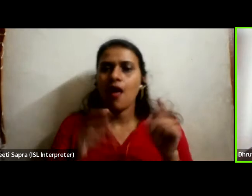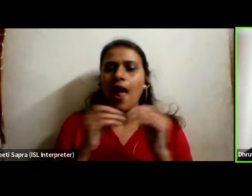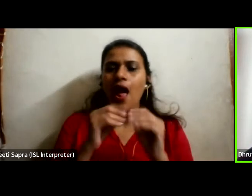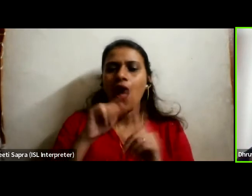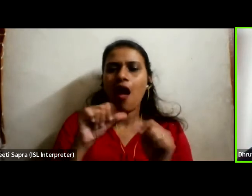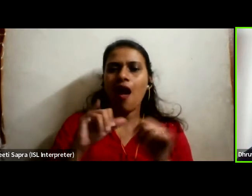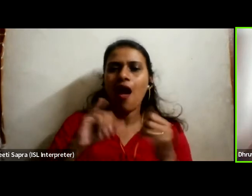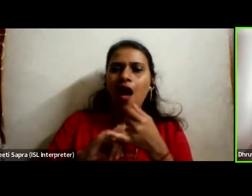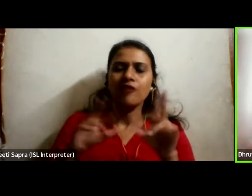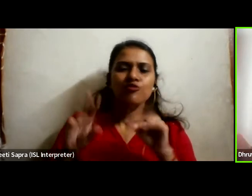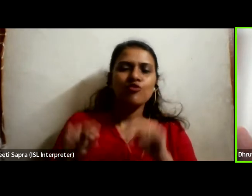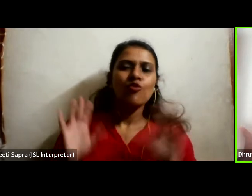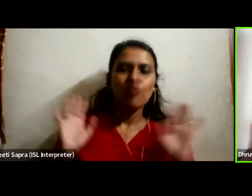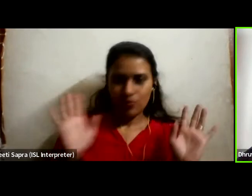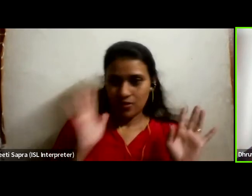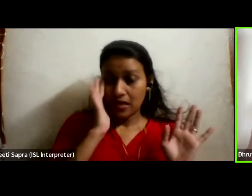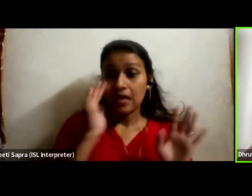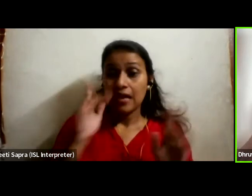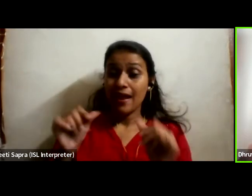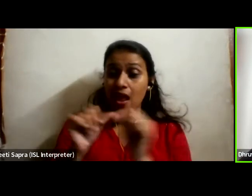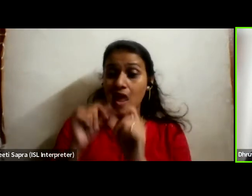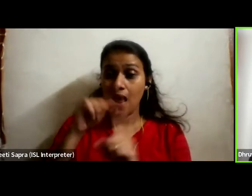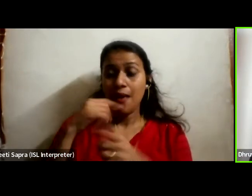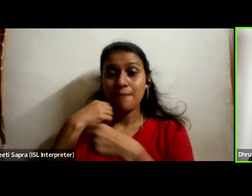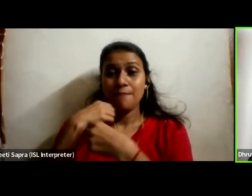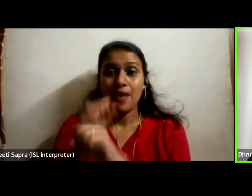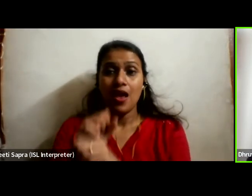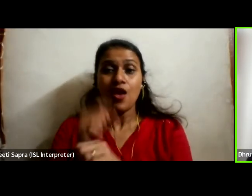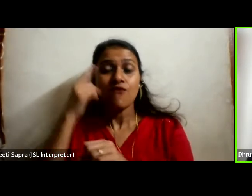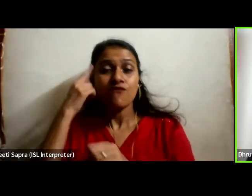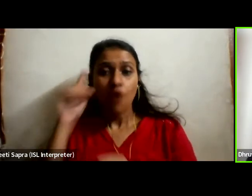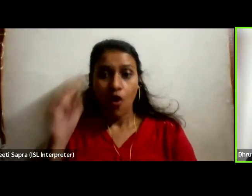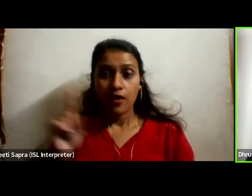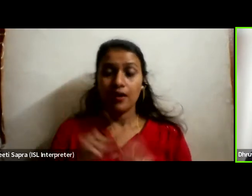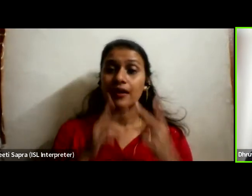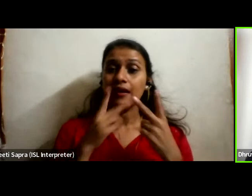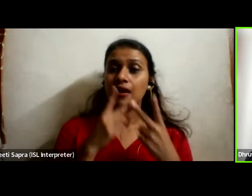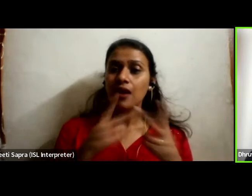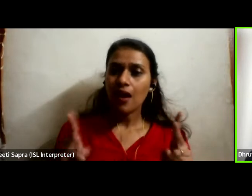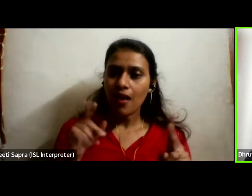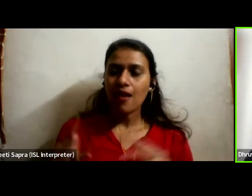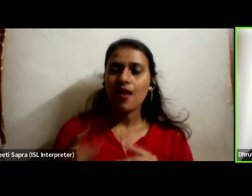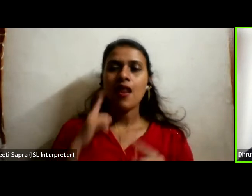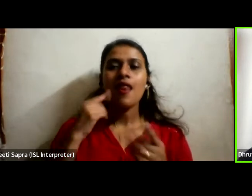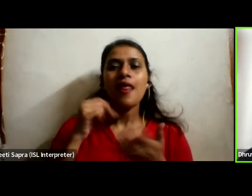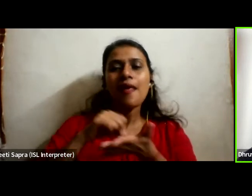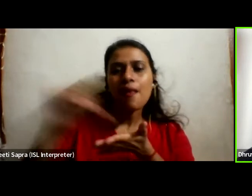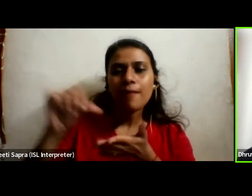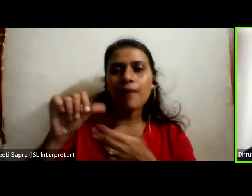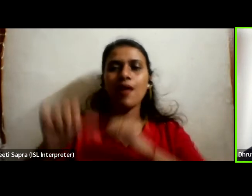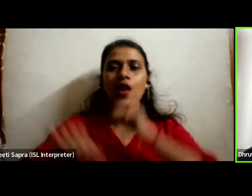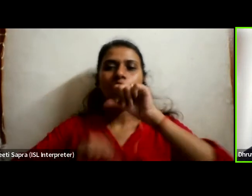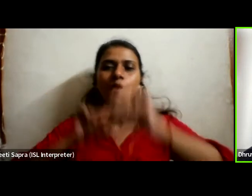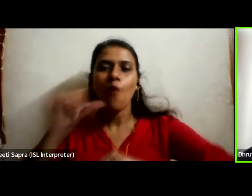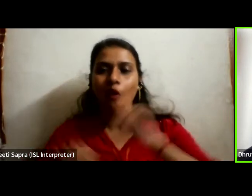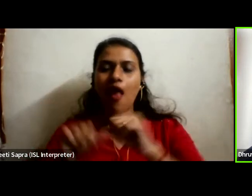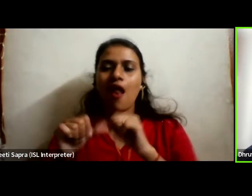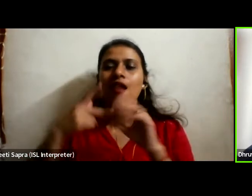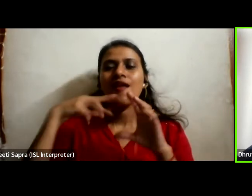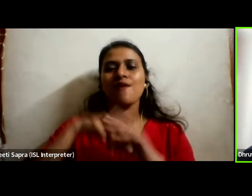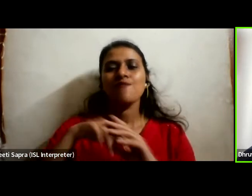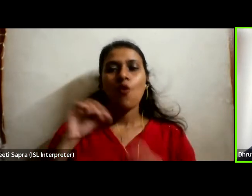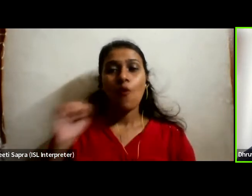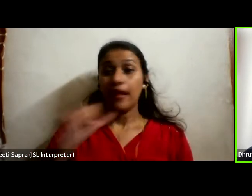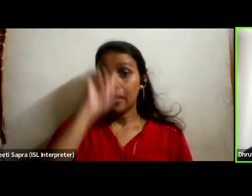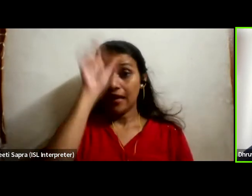AI Act has been created in a scenario after the creation and implementation of the GDPR. And in